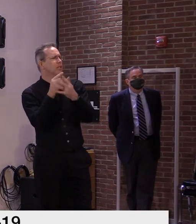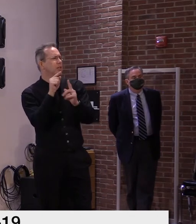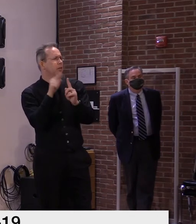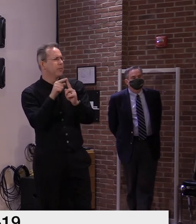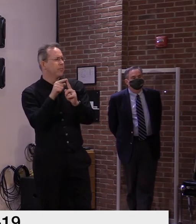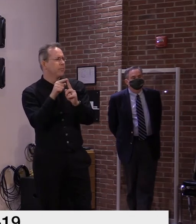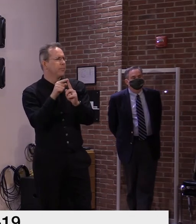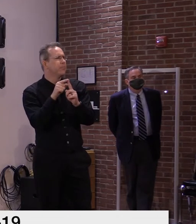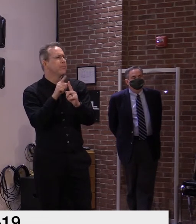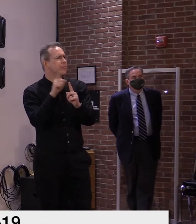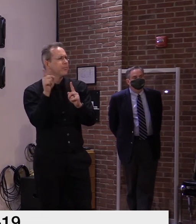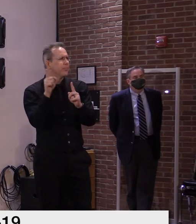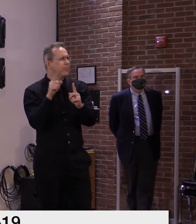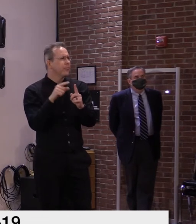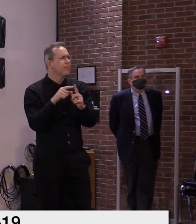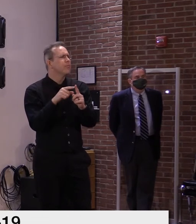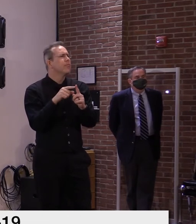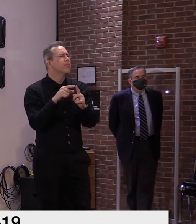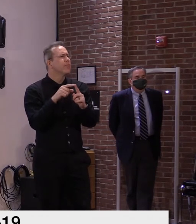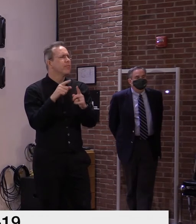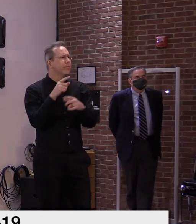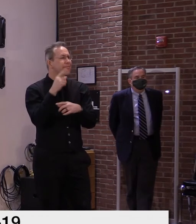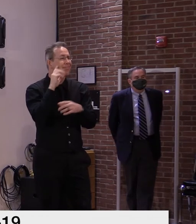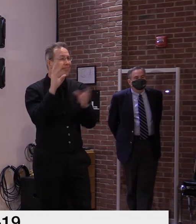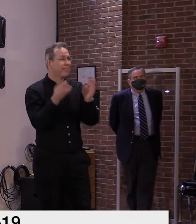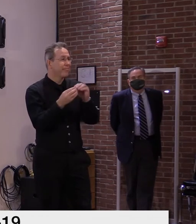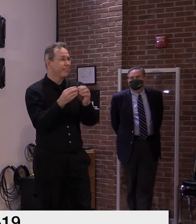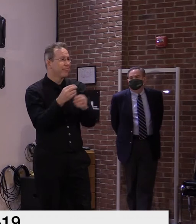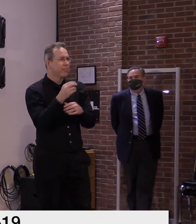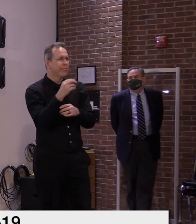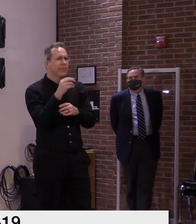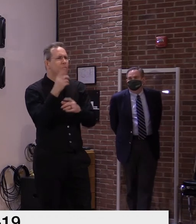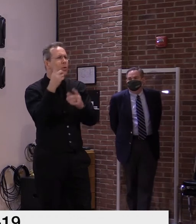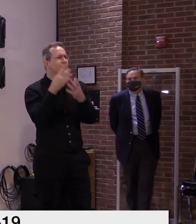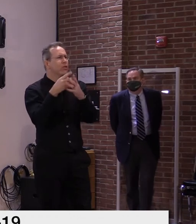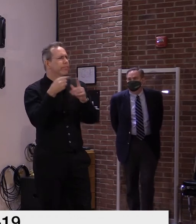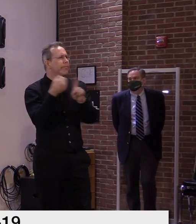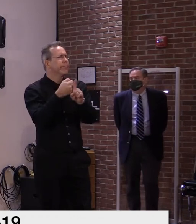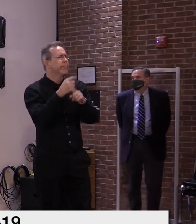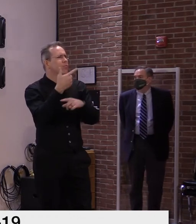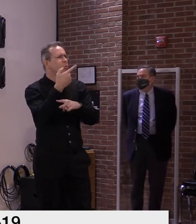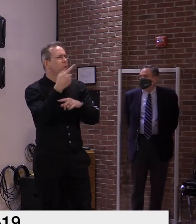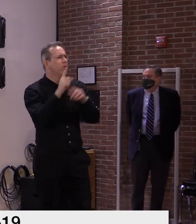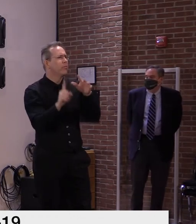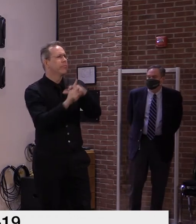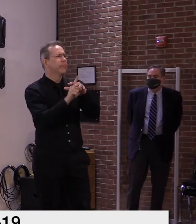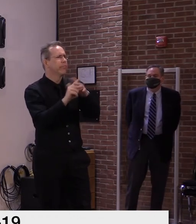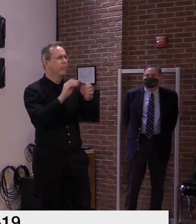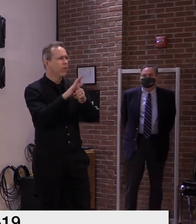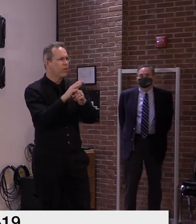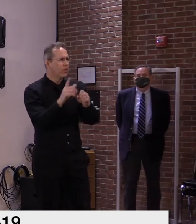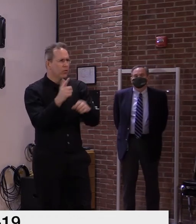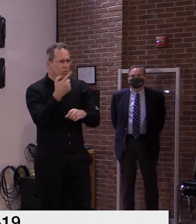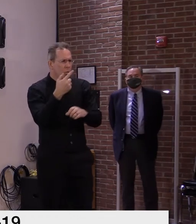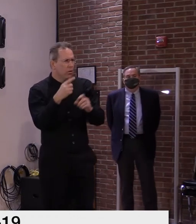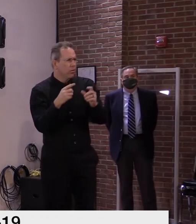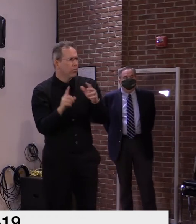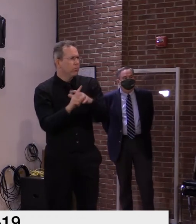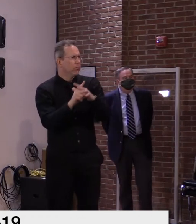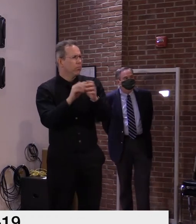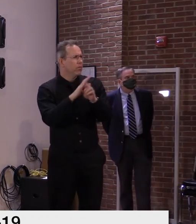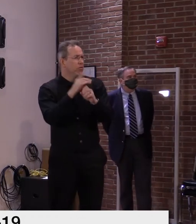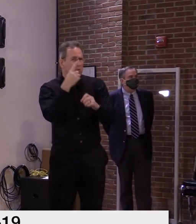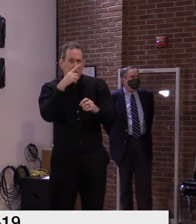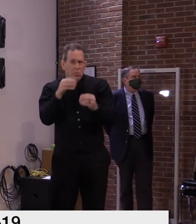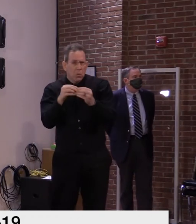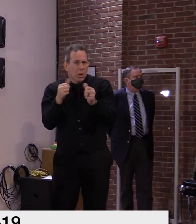any updated numbers since the last time that was published, and what the state